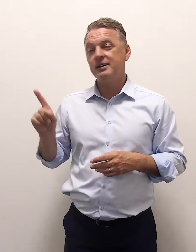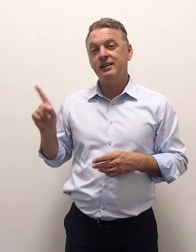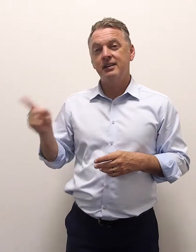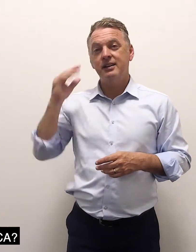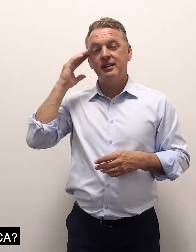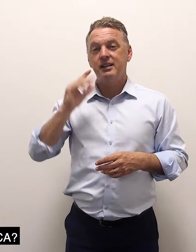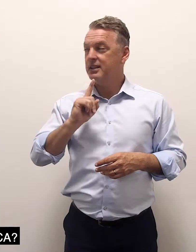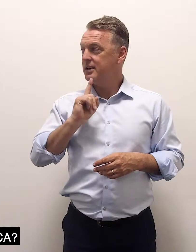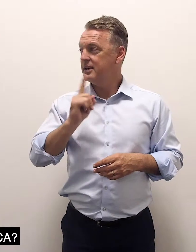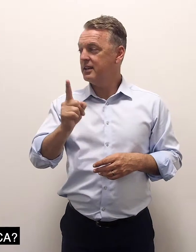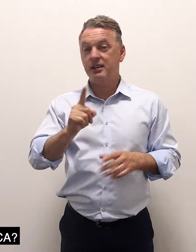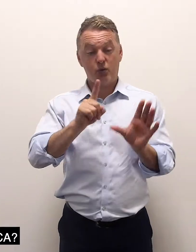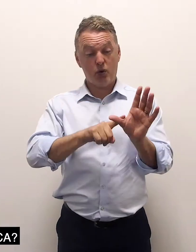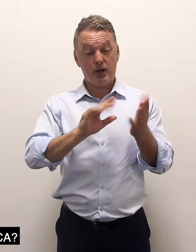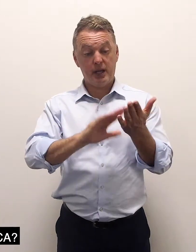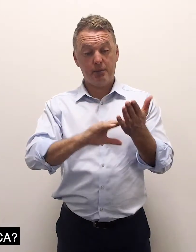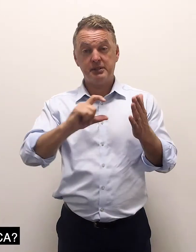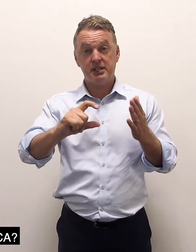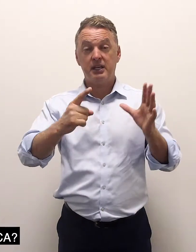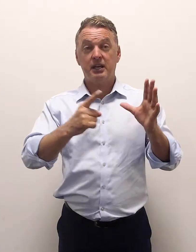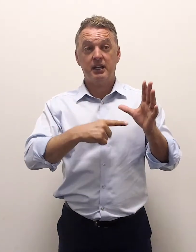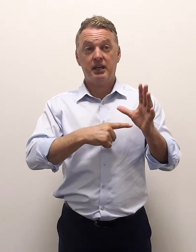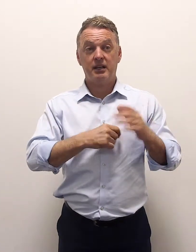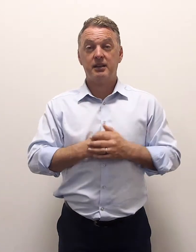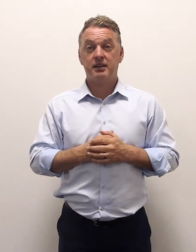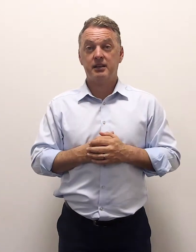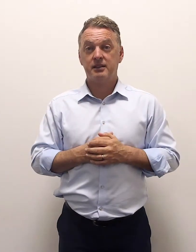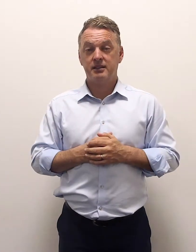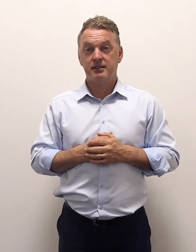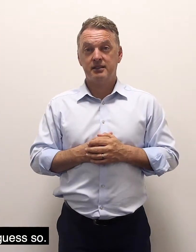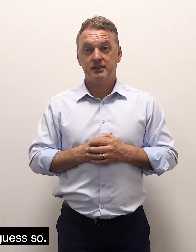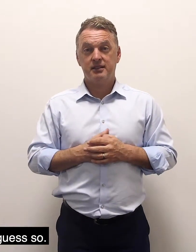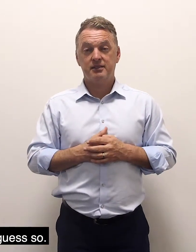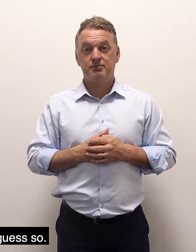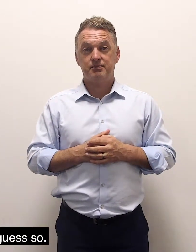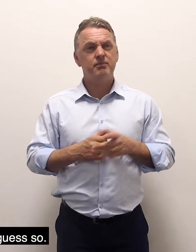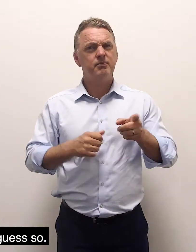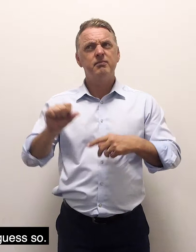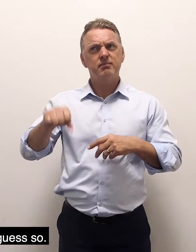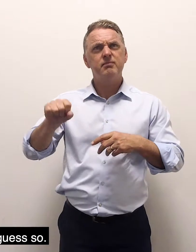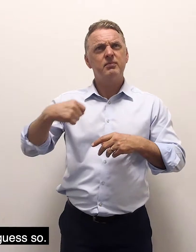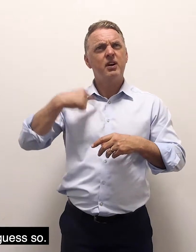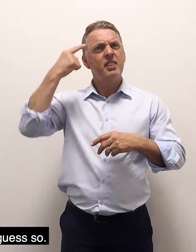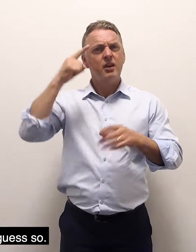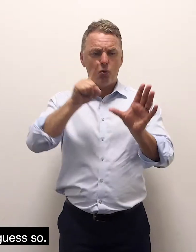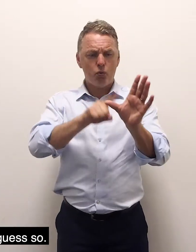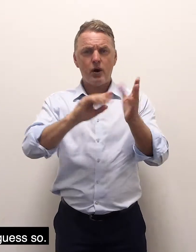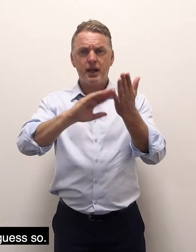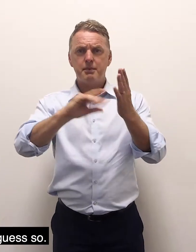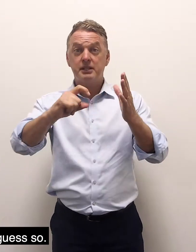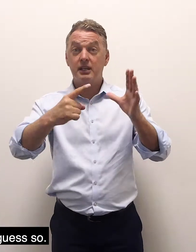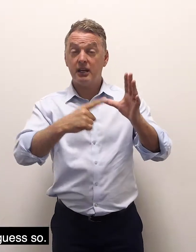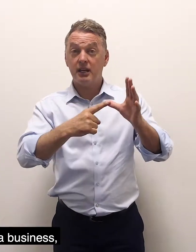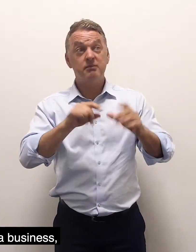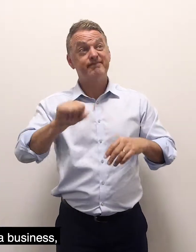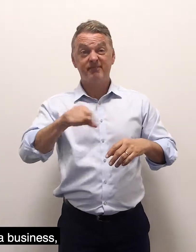So, I'm sorry, I was just thinking of YMCA. the YMCA, yeah, I